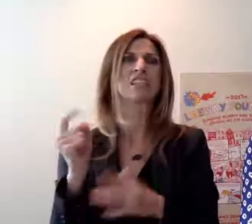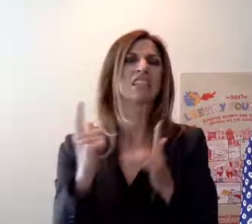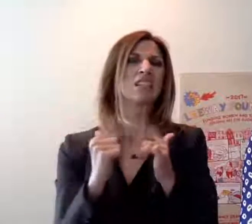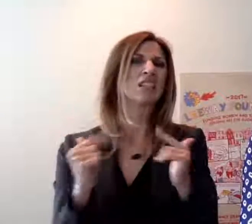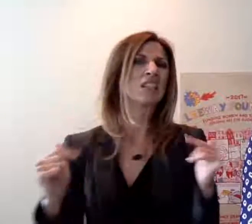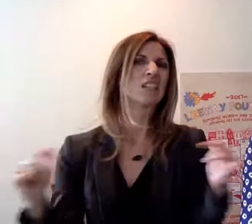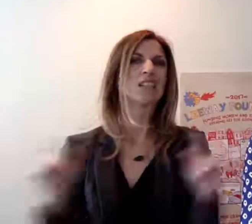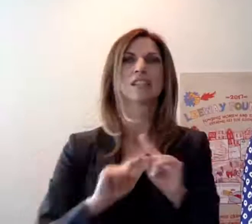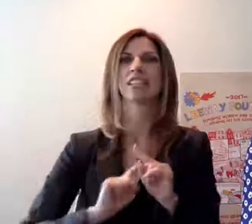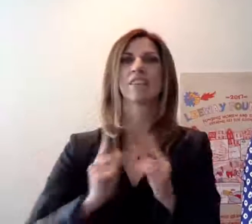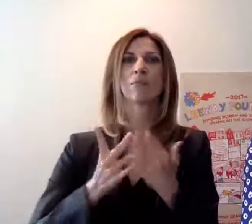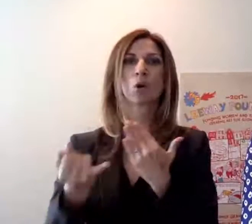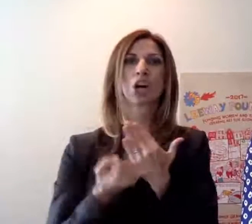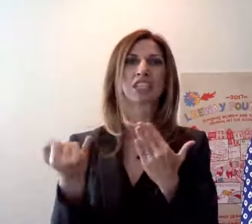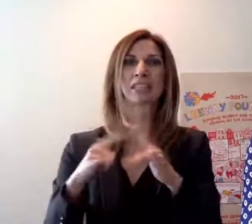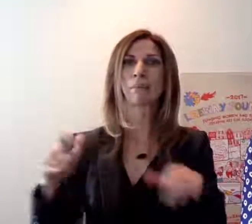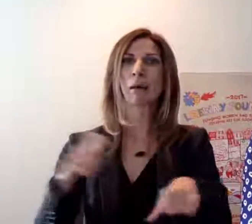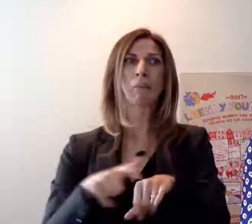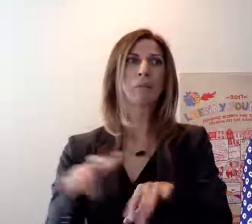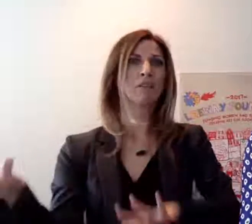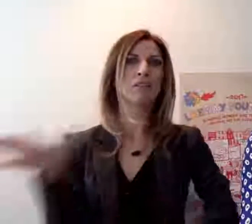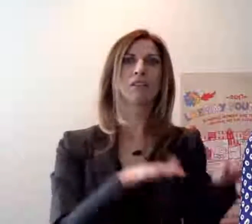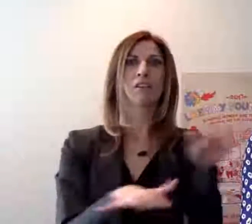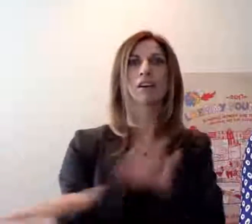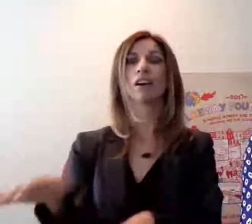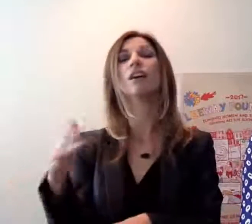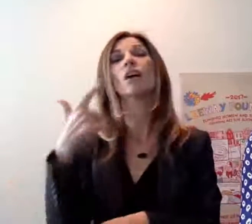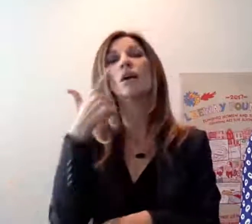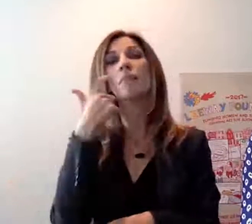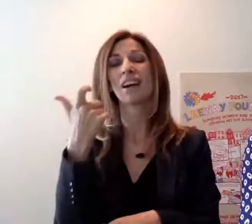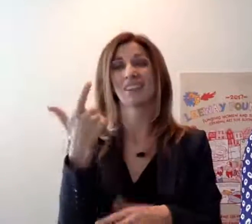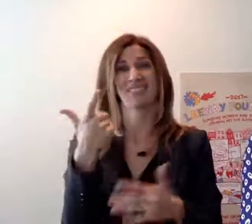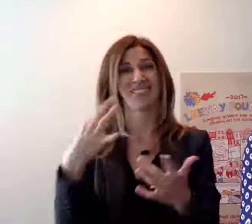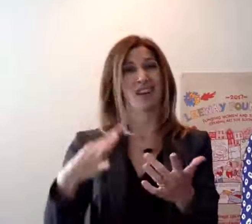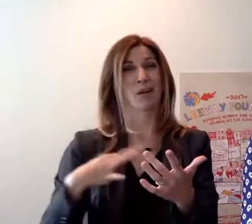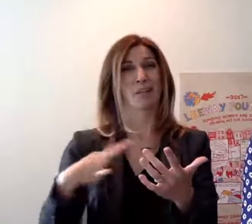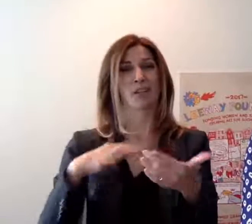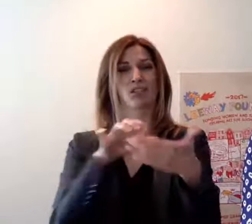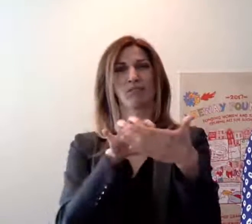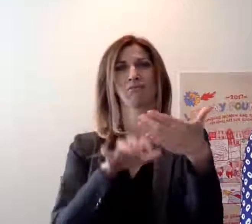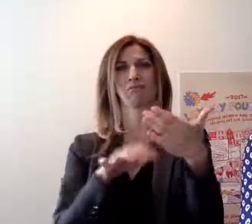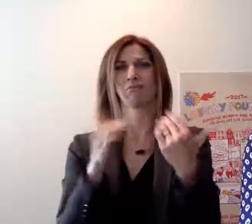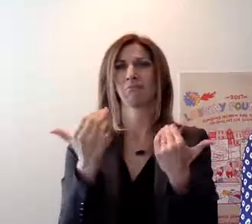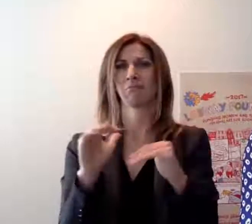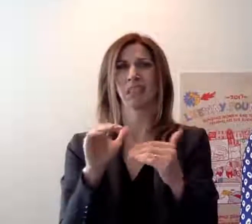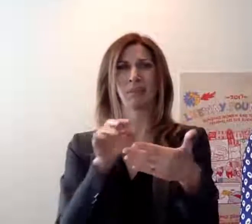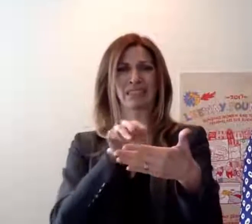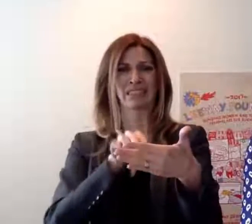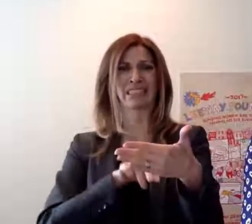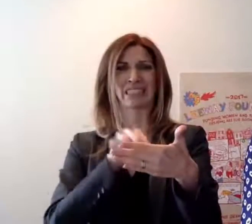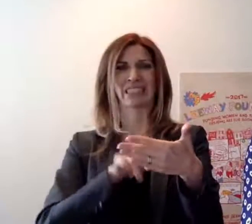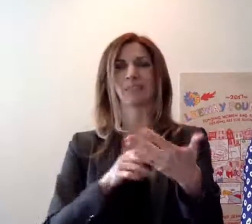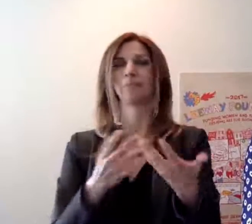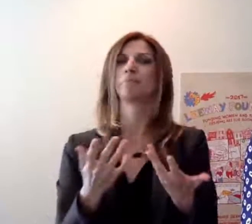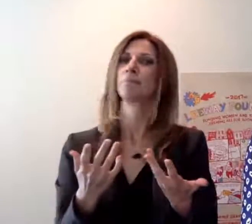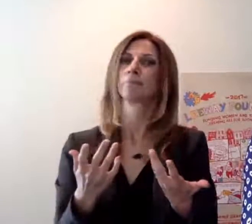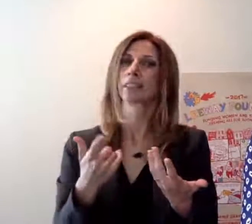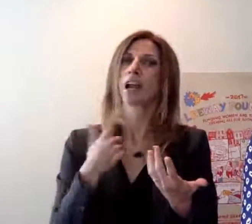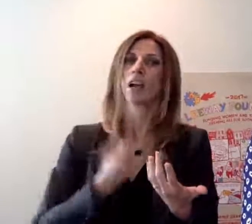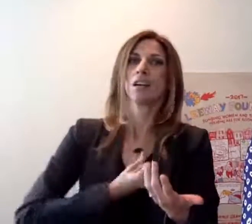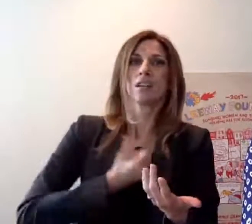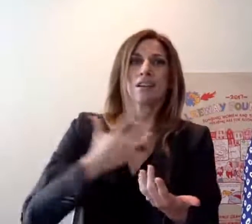of different projects all the time. And because you have limited space in this application, you may not be able to convey